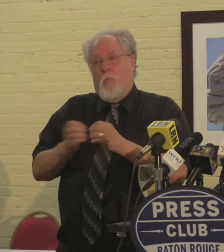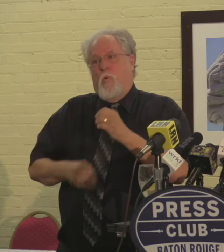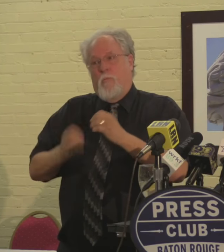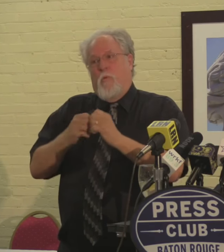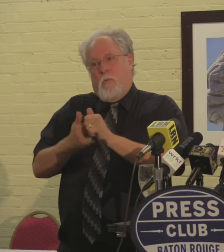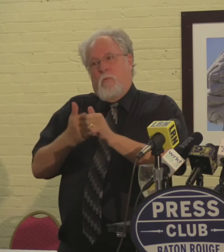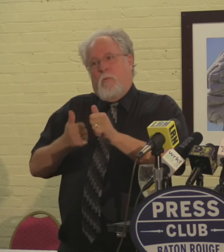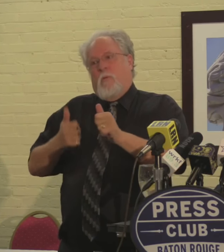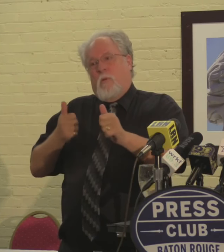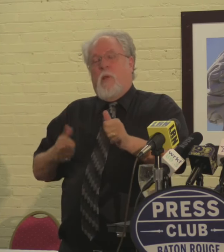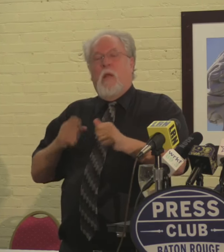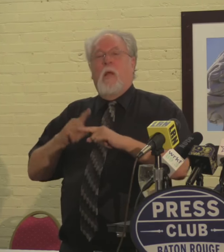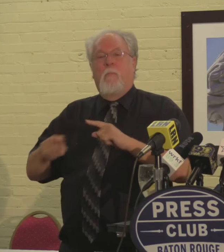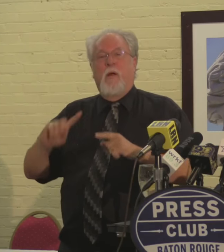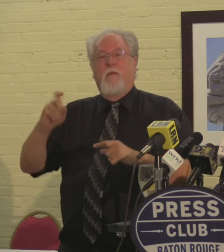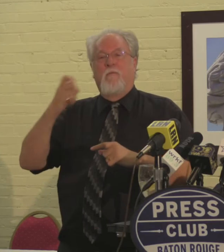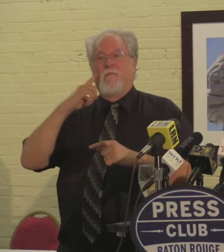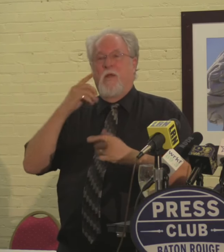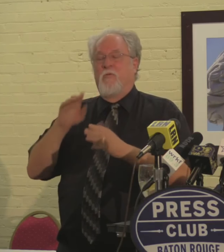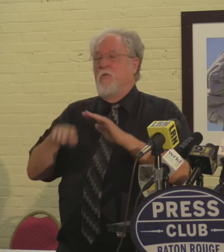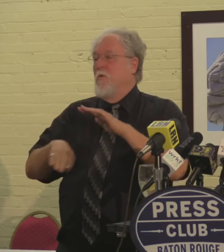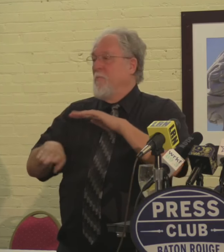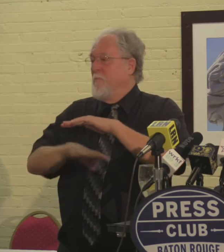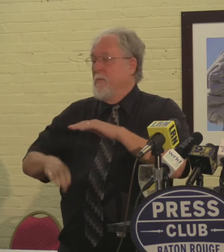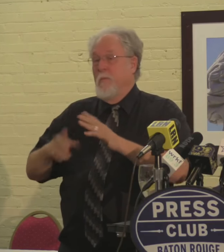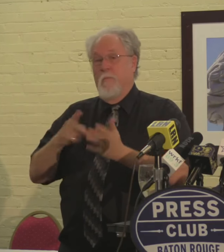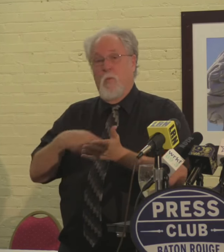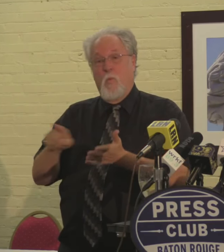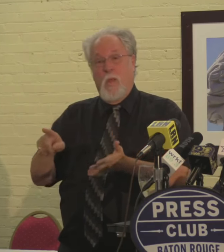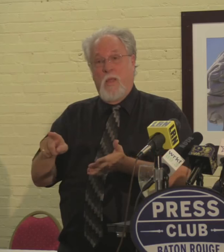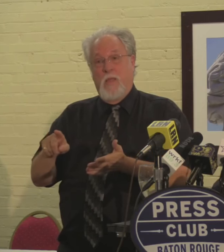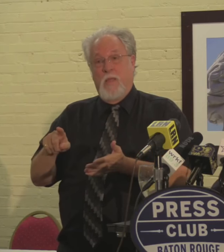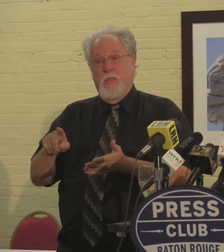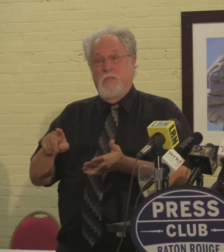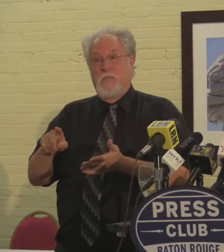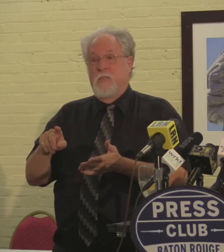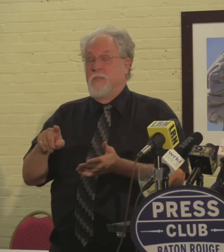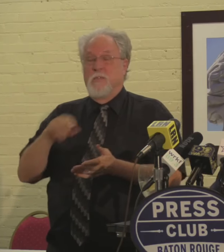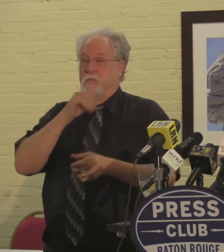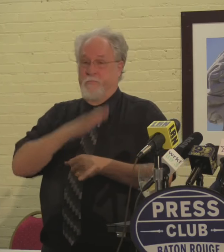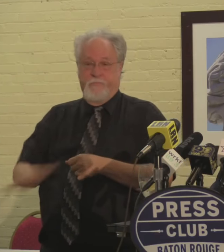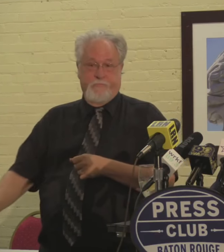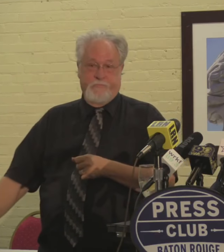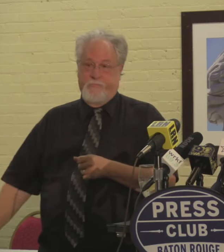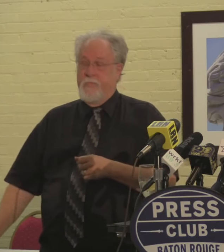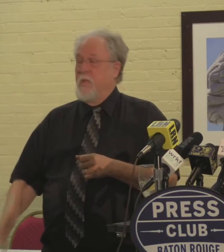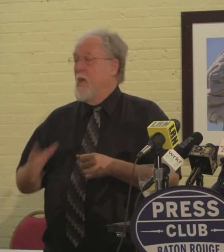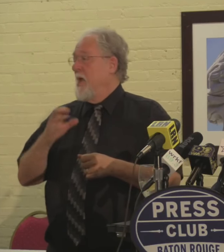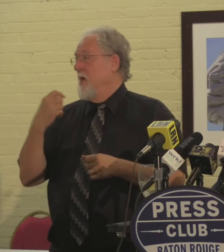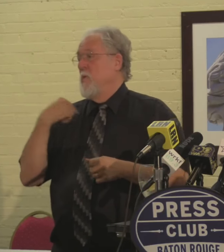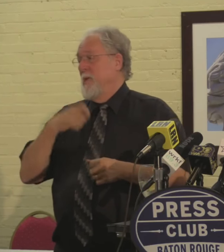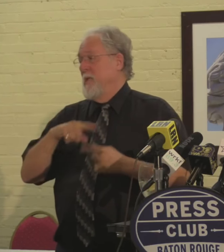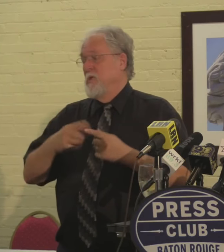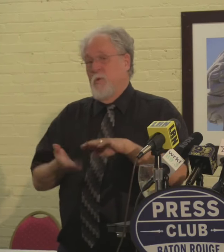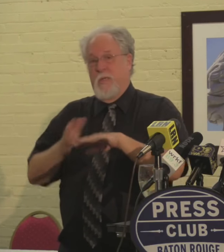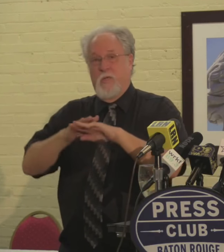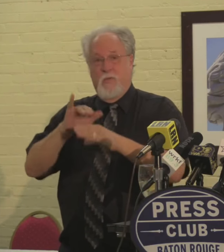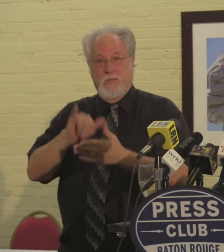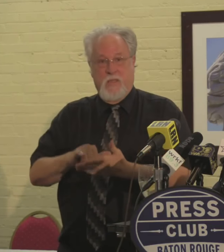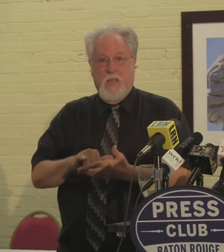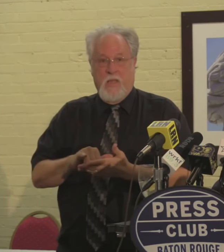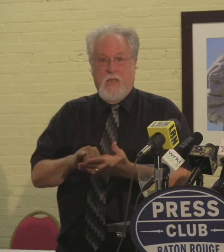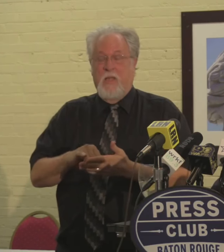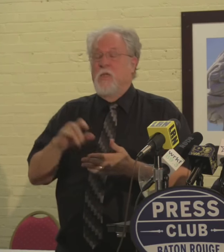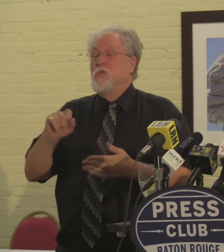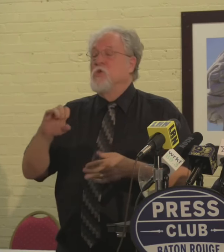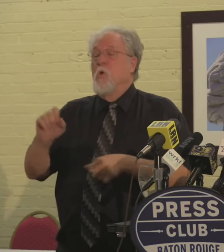But the federal minimum wage in 2018 is wholly insufficient, and we need to increase that so working men